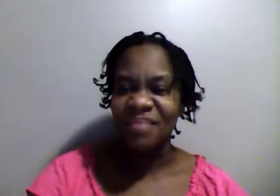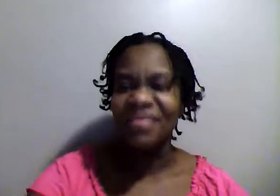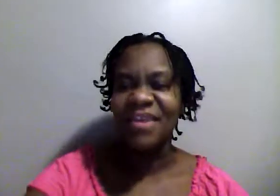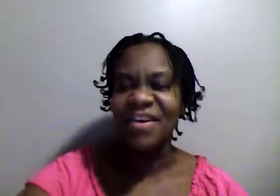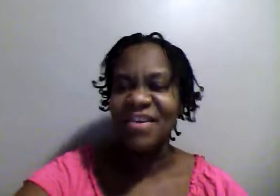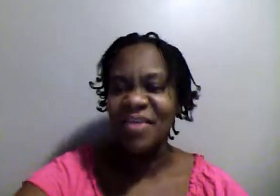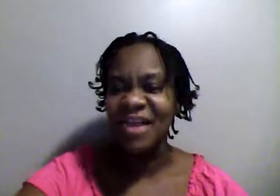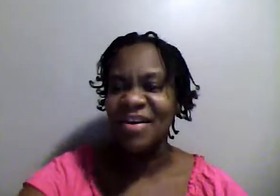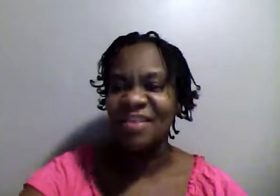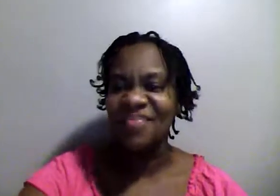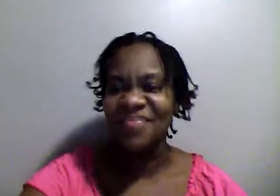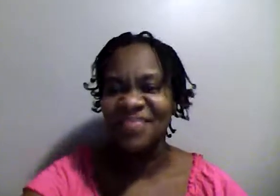You're welcome.